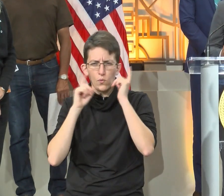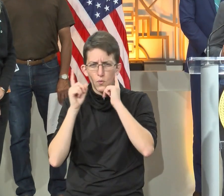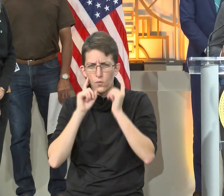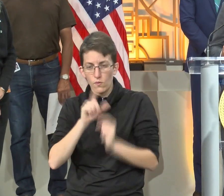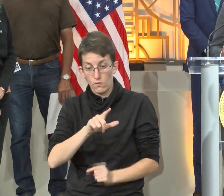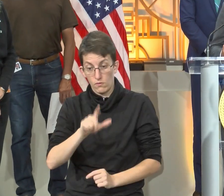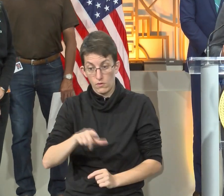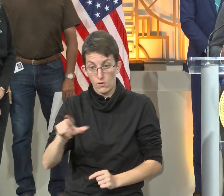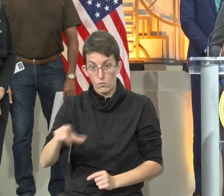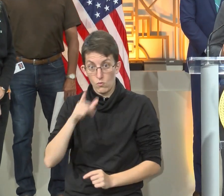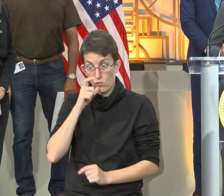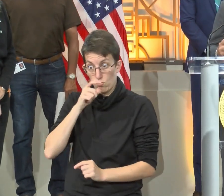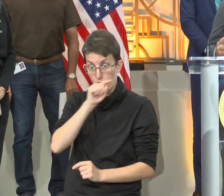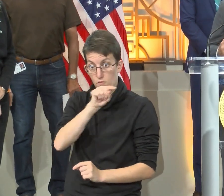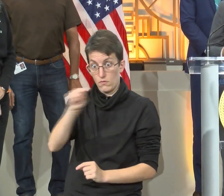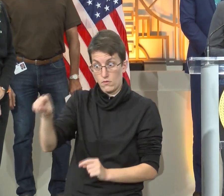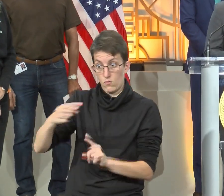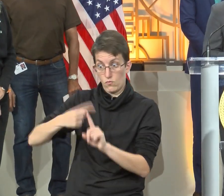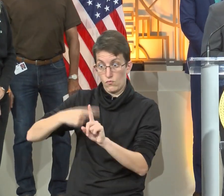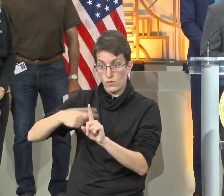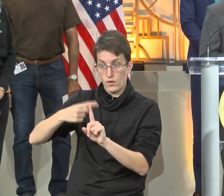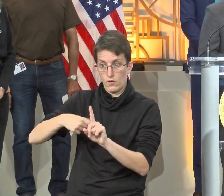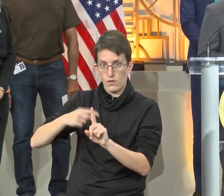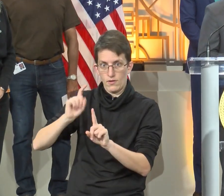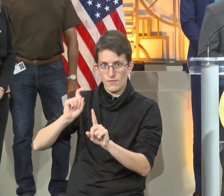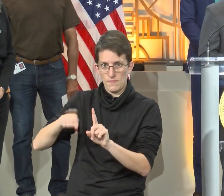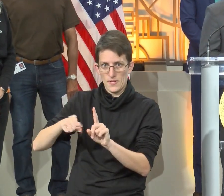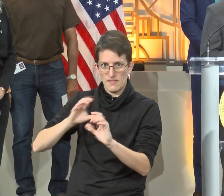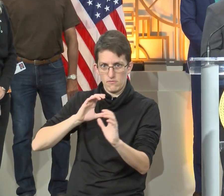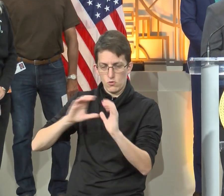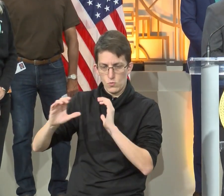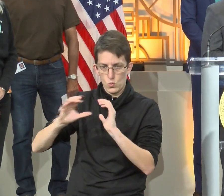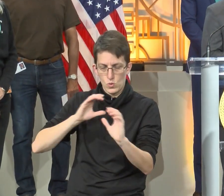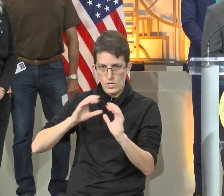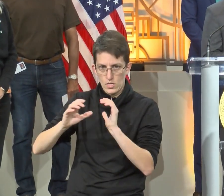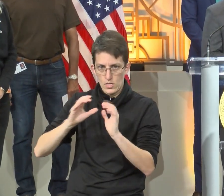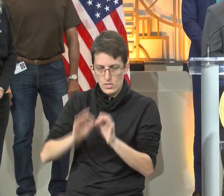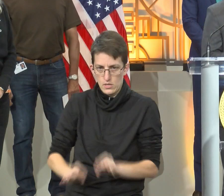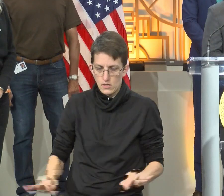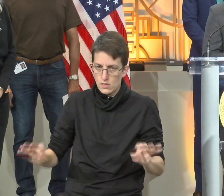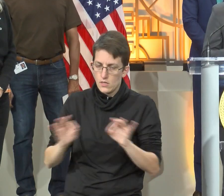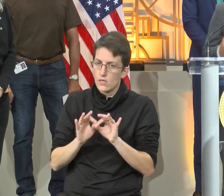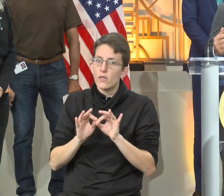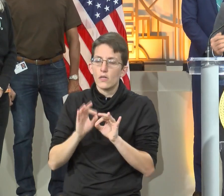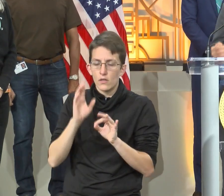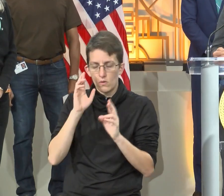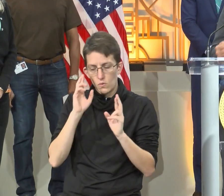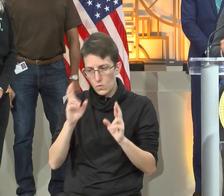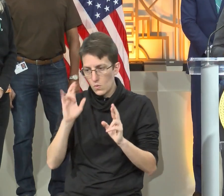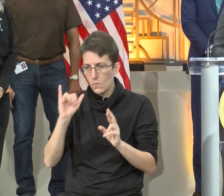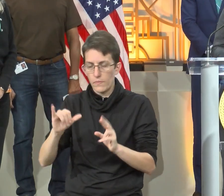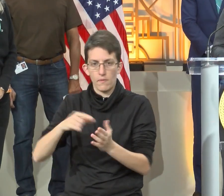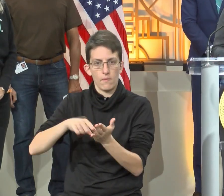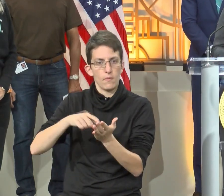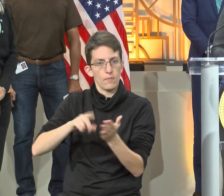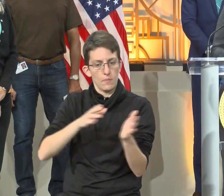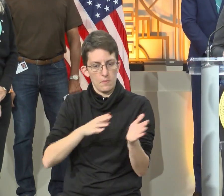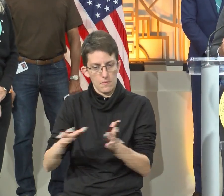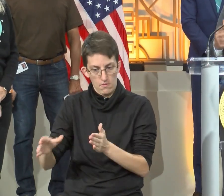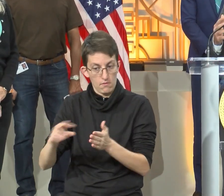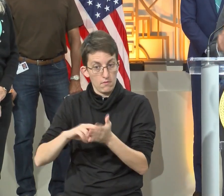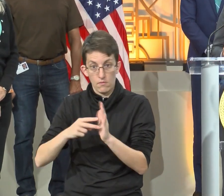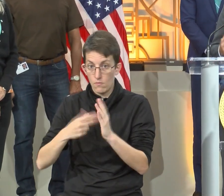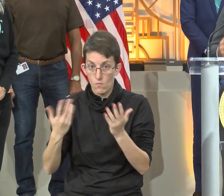and tenants is that they need to be talking to each other. And so we hope that that payment plan brings tenants and landlords